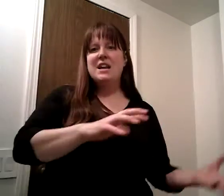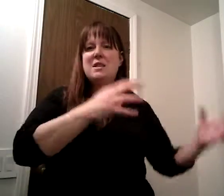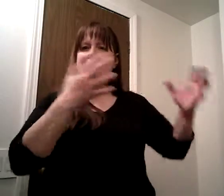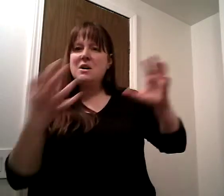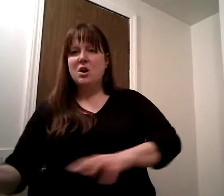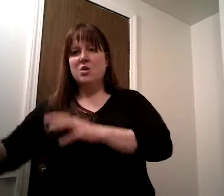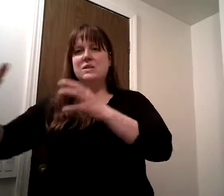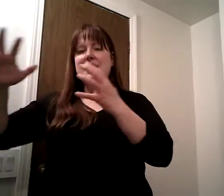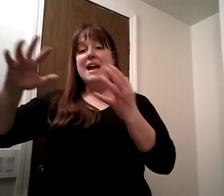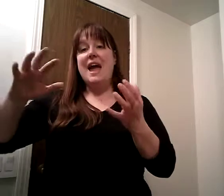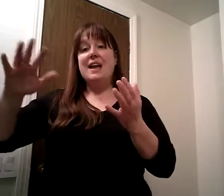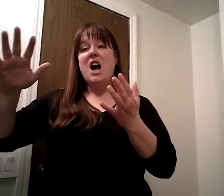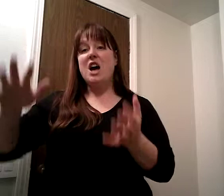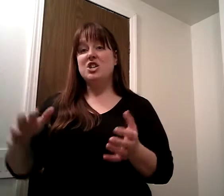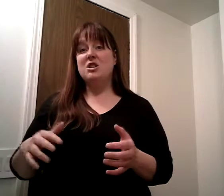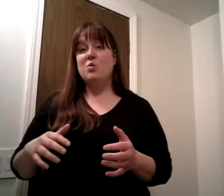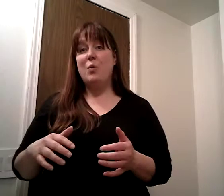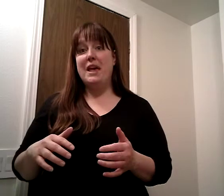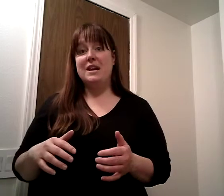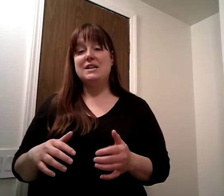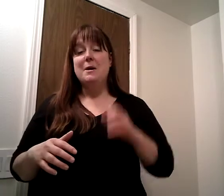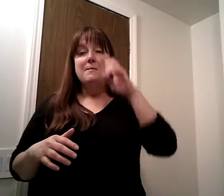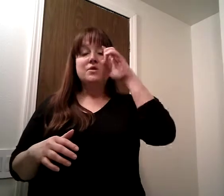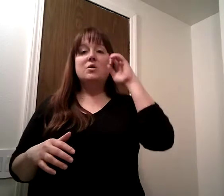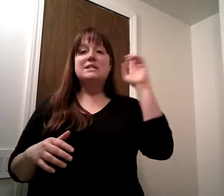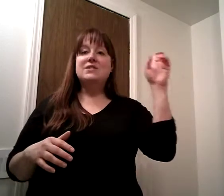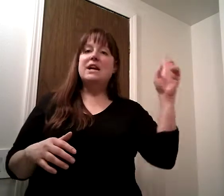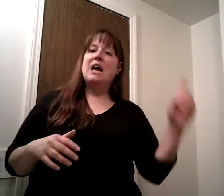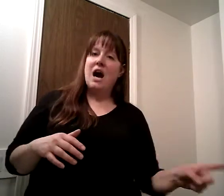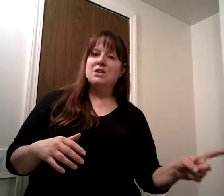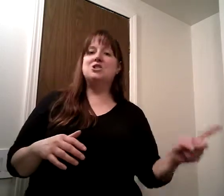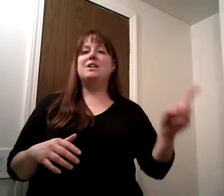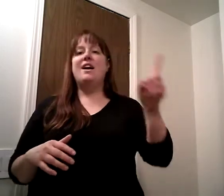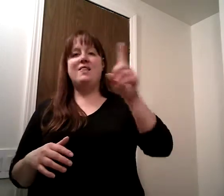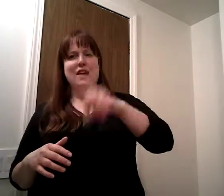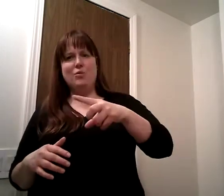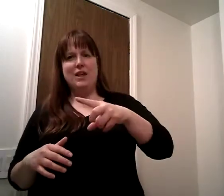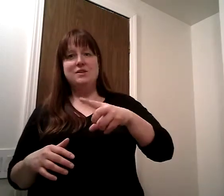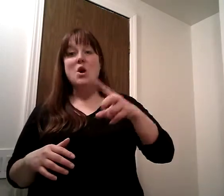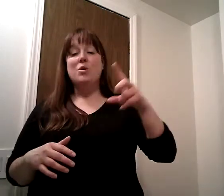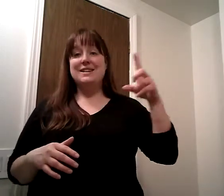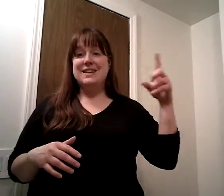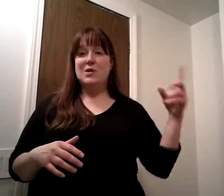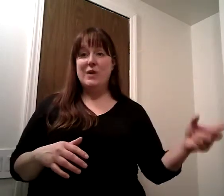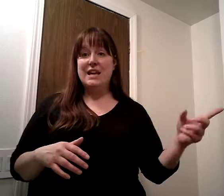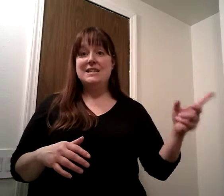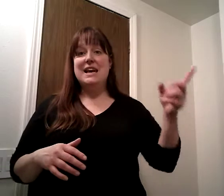the billows and hushed the wind. So instead of signing hushed and then wind, we're going to sign wind and